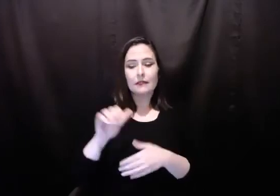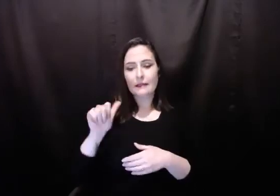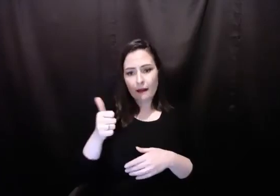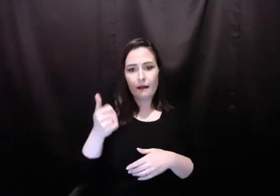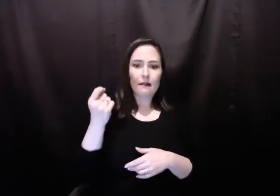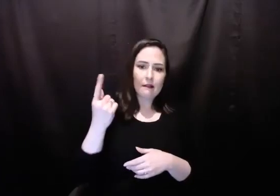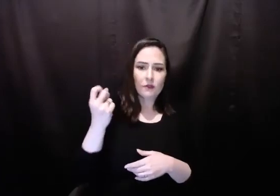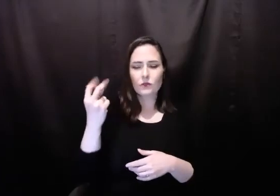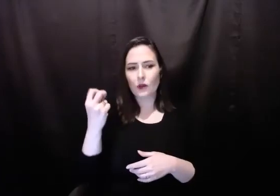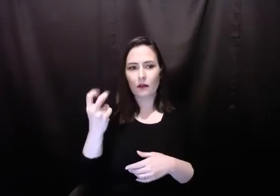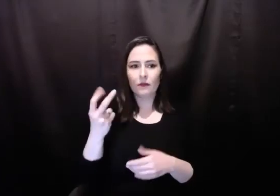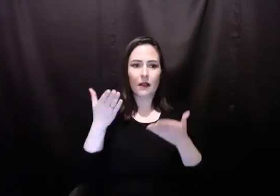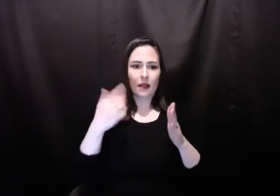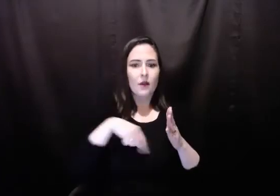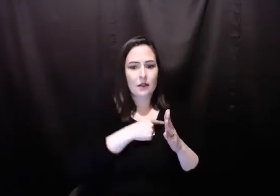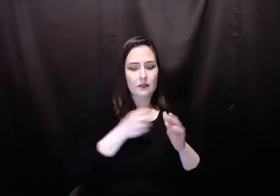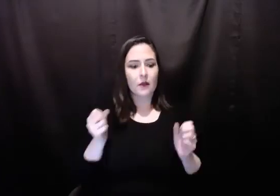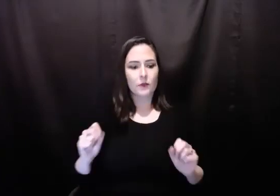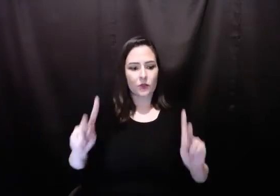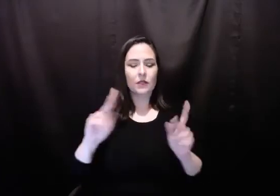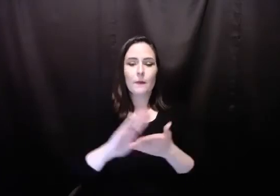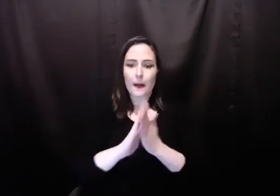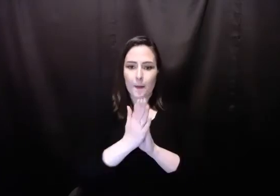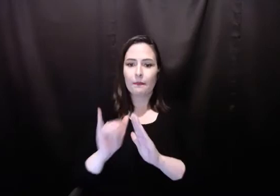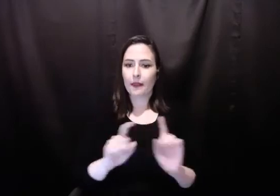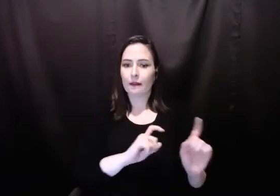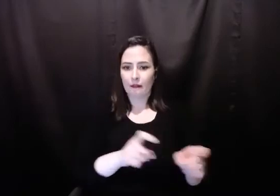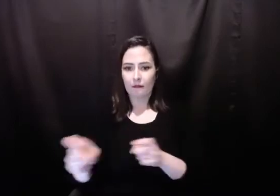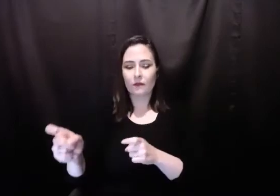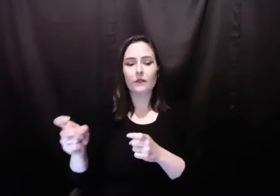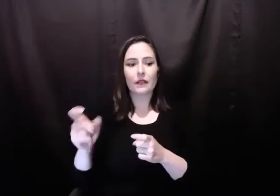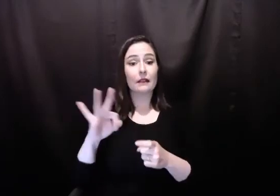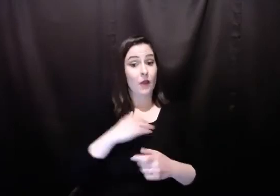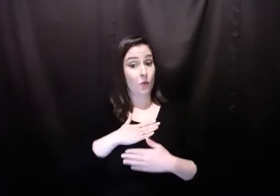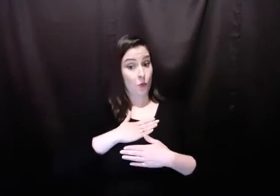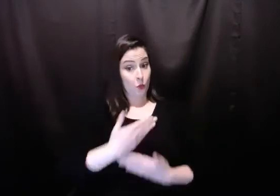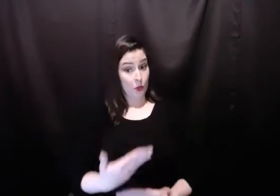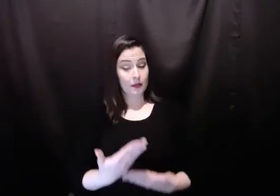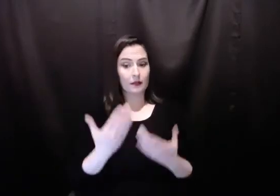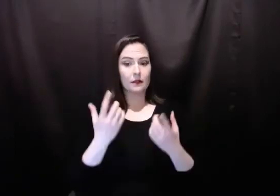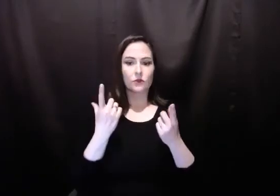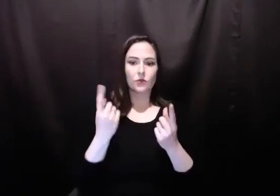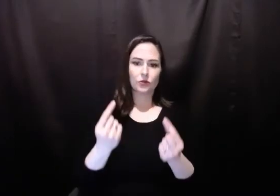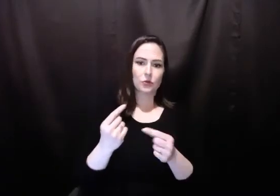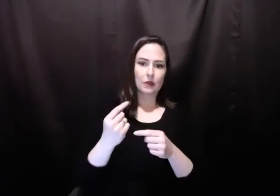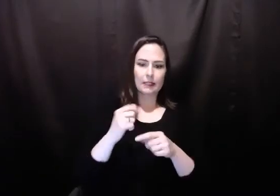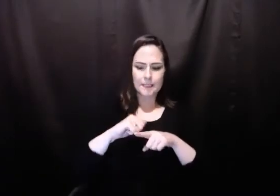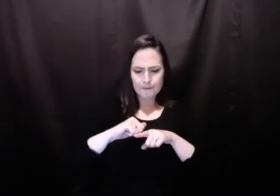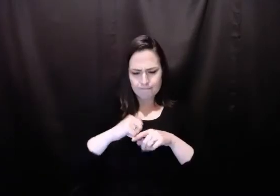practice discipline, awareness, and service. Because you can't give away what you don't